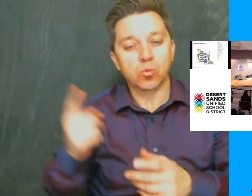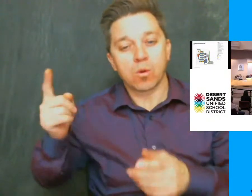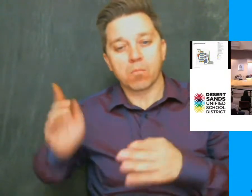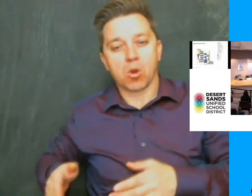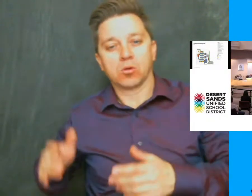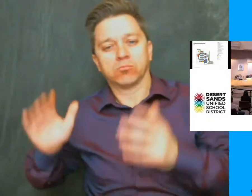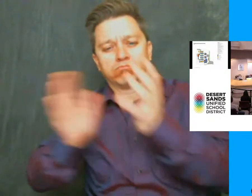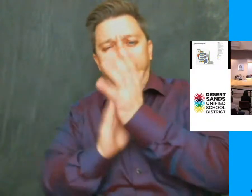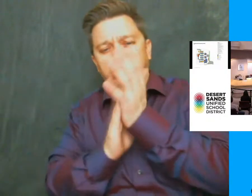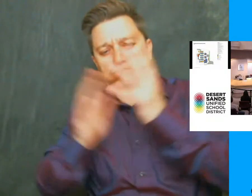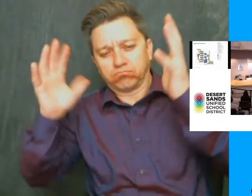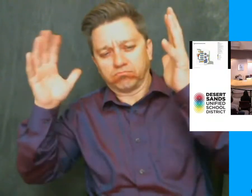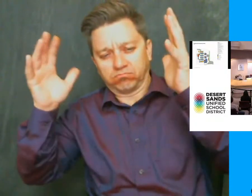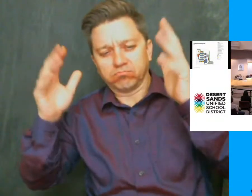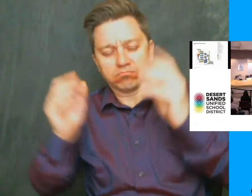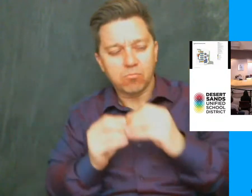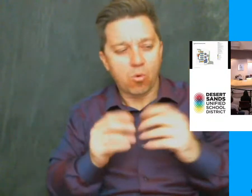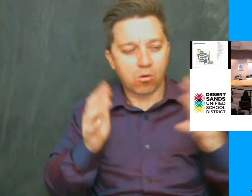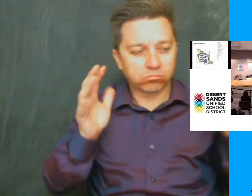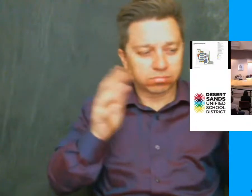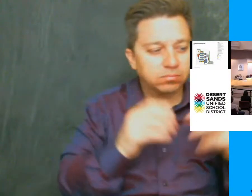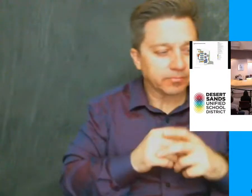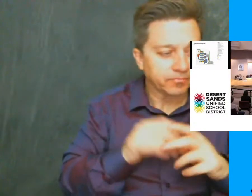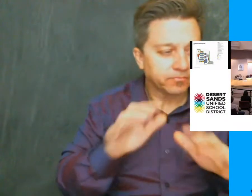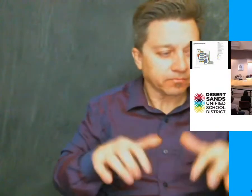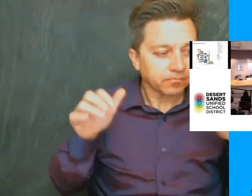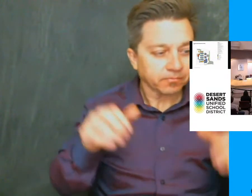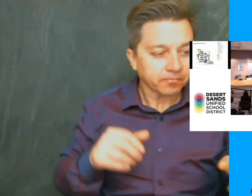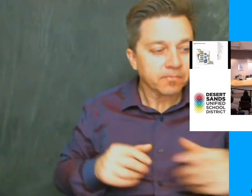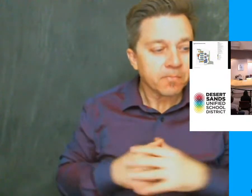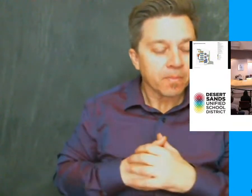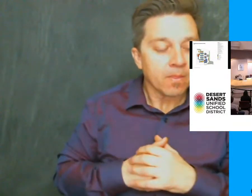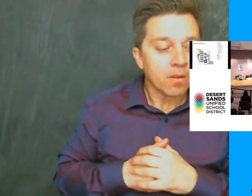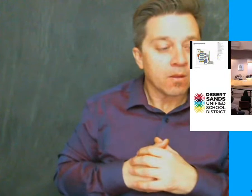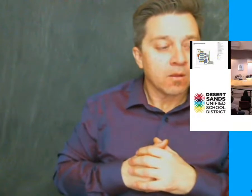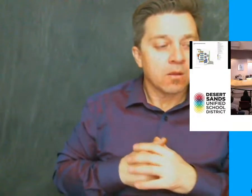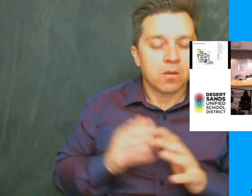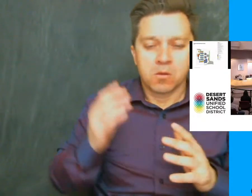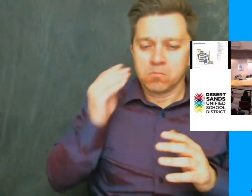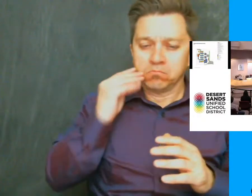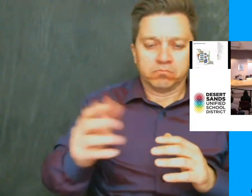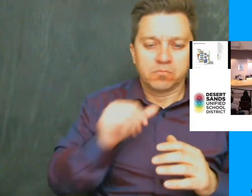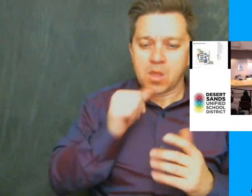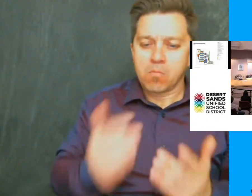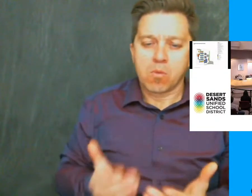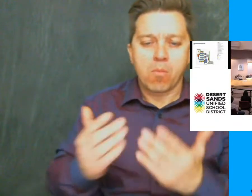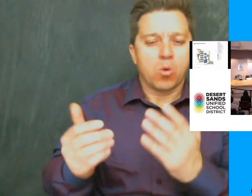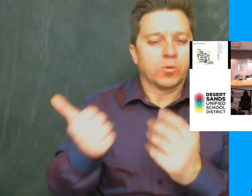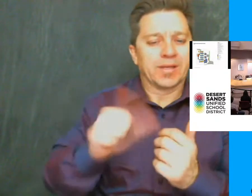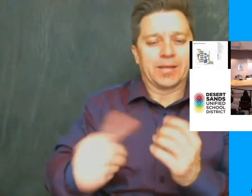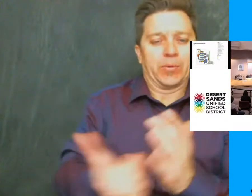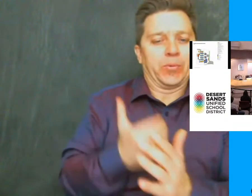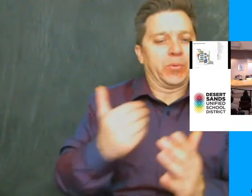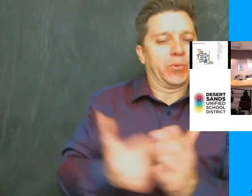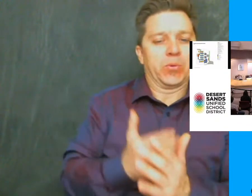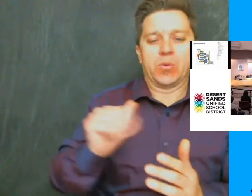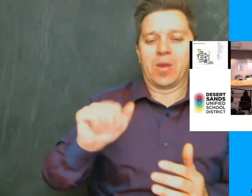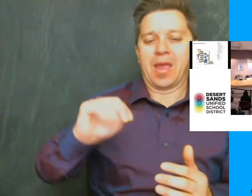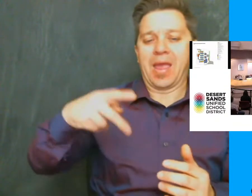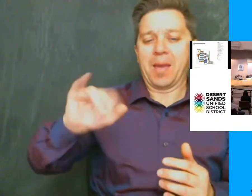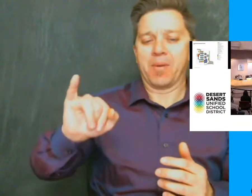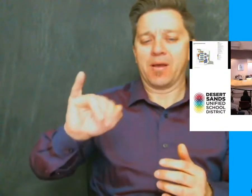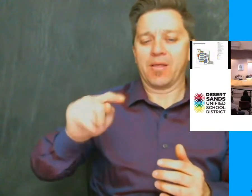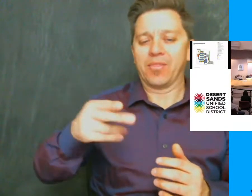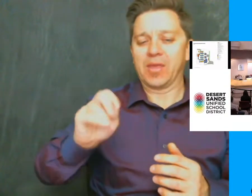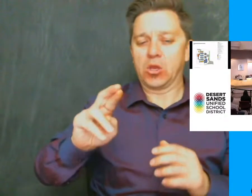One point of clarification just before you move on, though, we're not proposing any new amphitheaters or anything. All it was really providing shade if you had